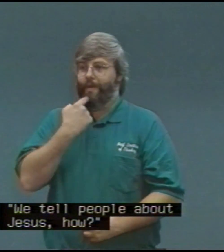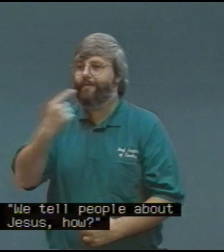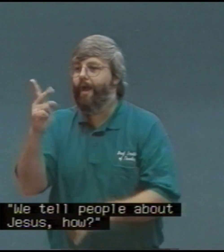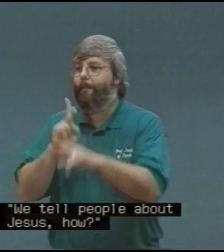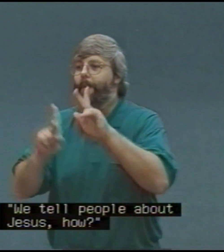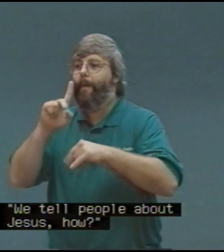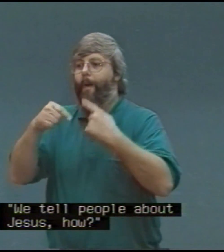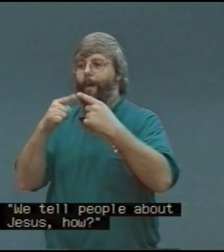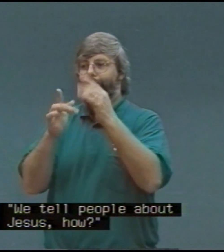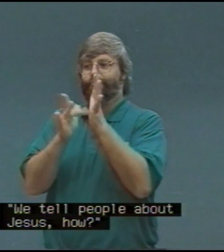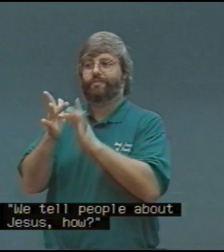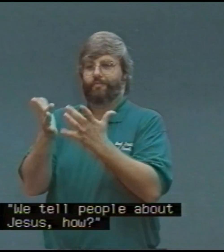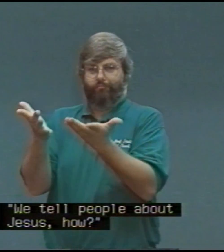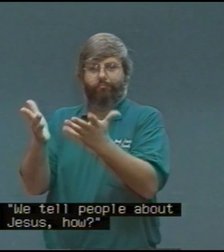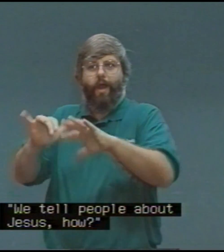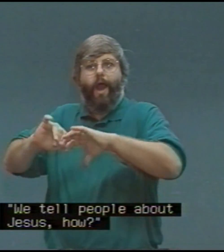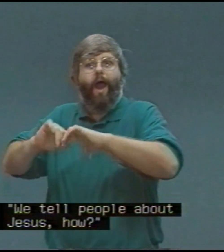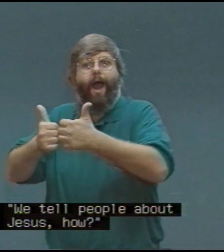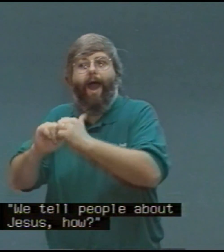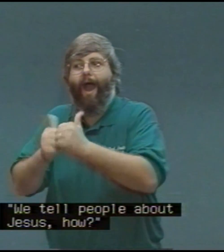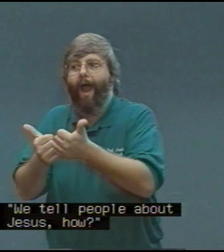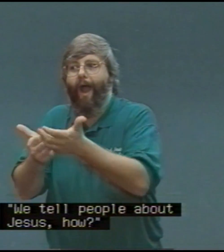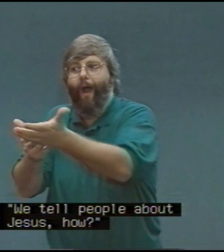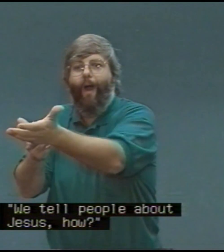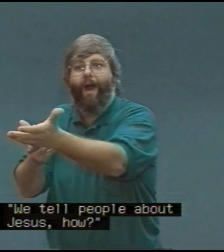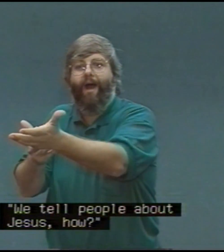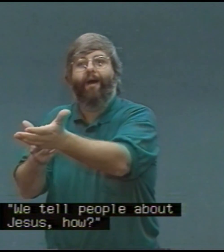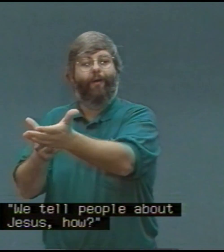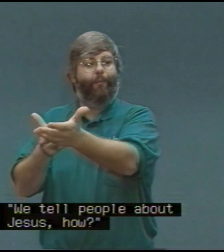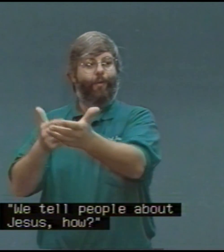We tell people about Jesus. How?